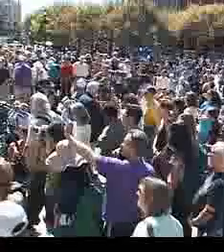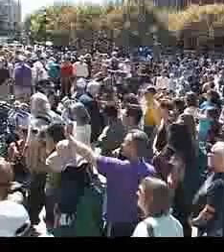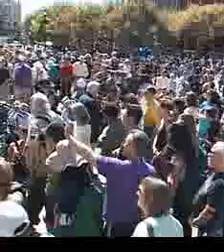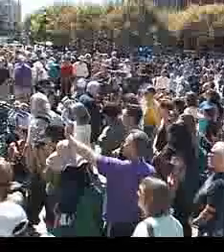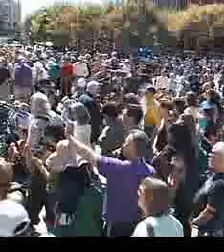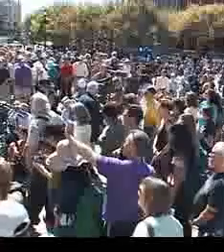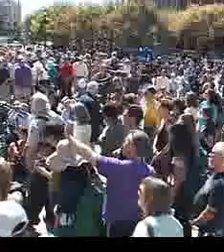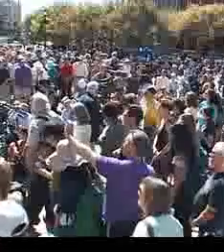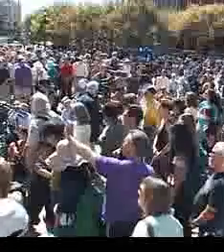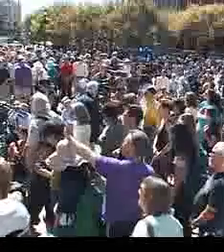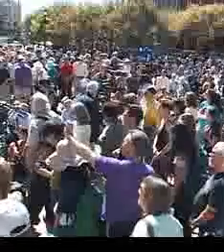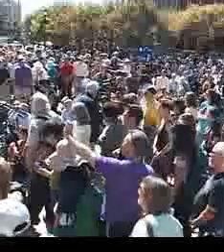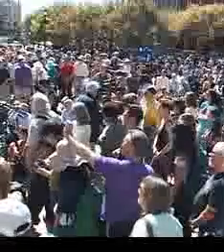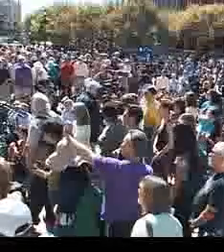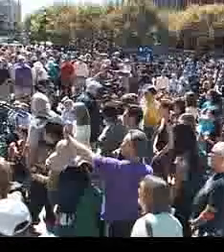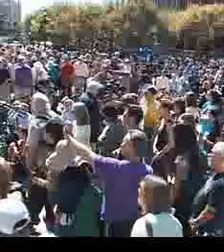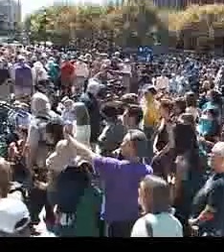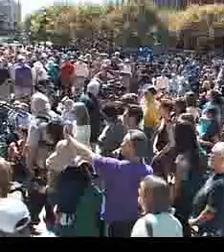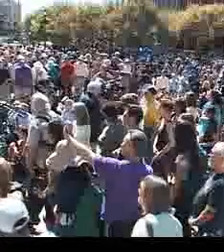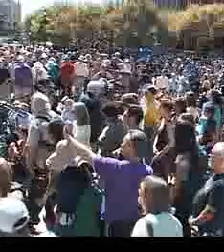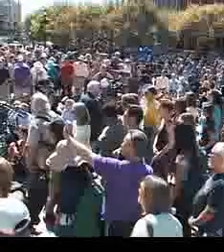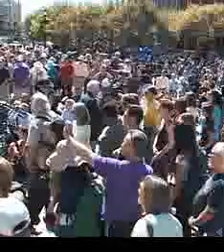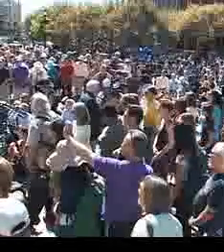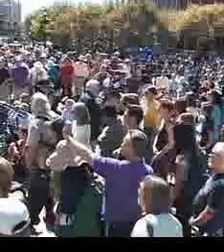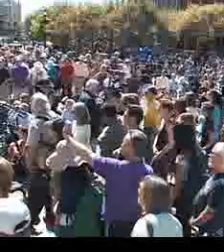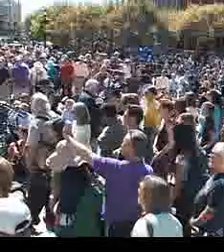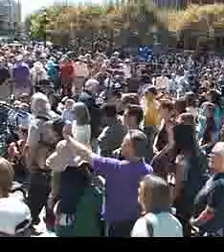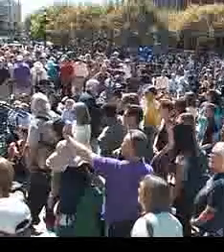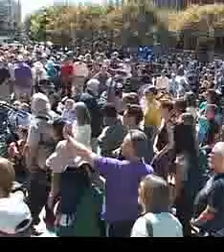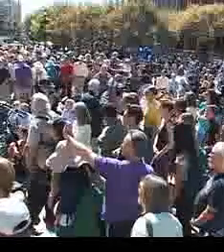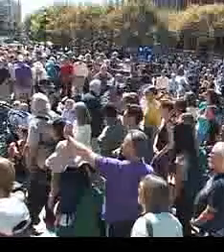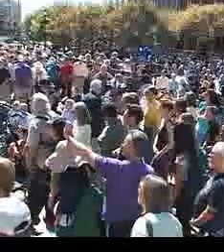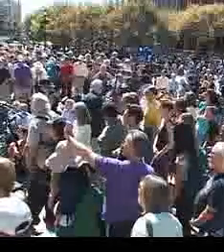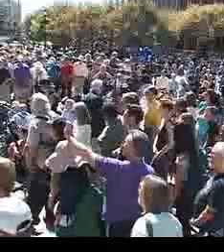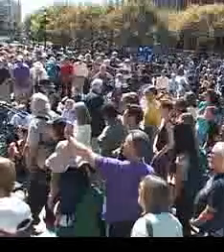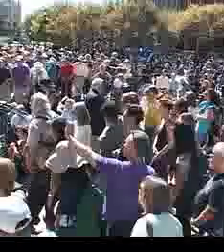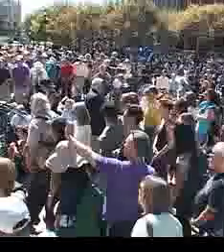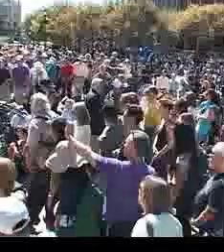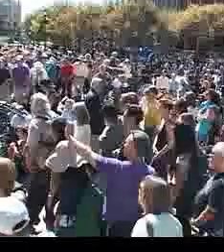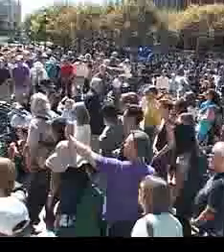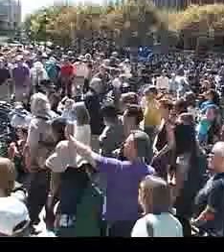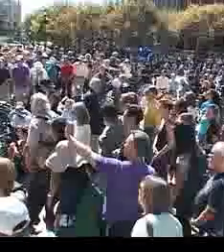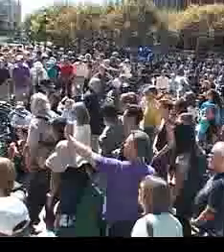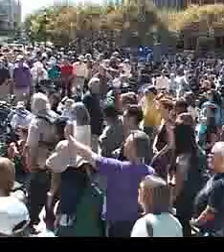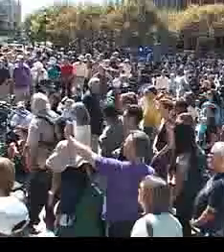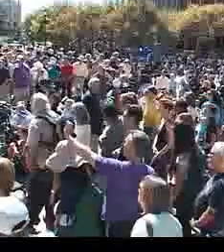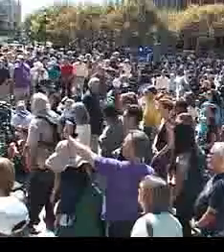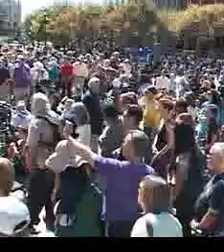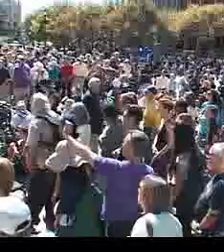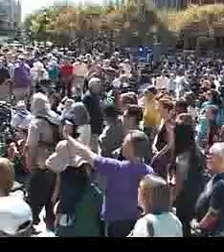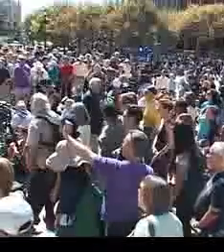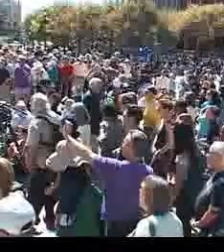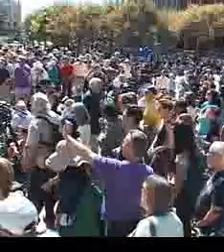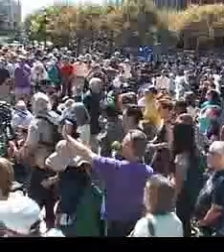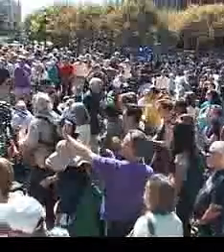indicate to the people who run it, to the people who own it, that unless you're free, the machine will be prevented from working at